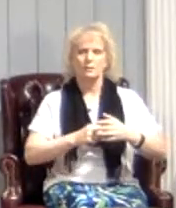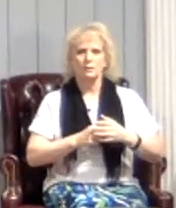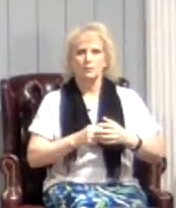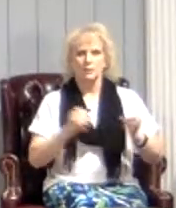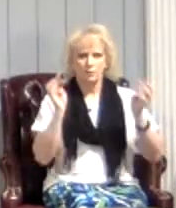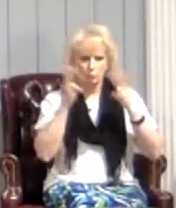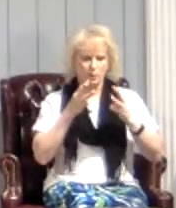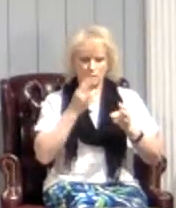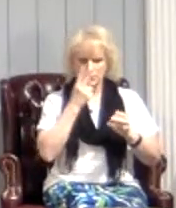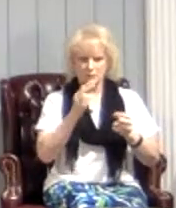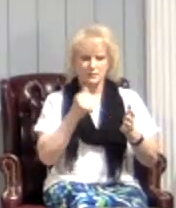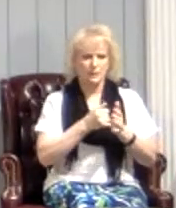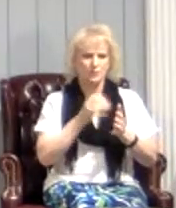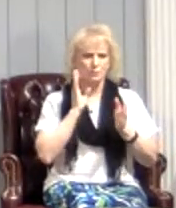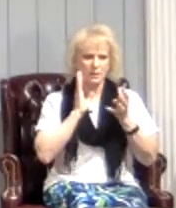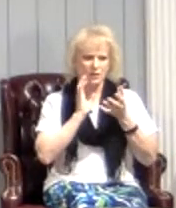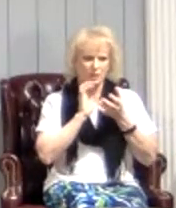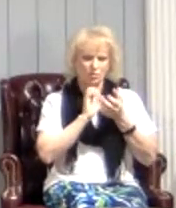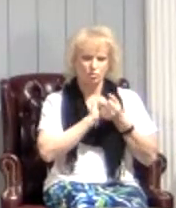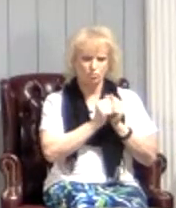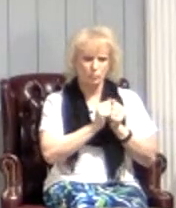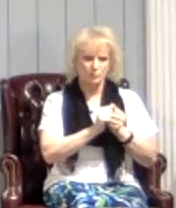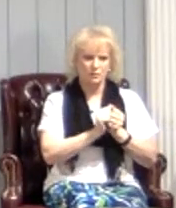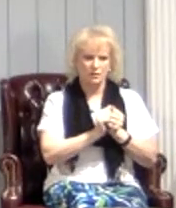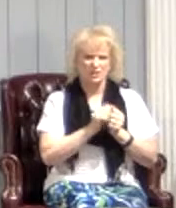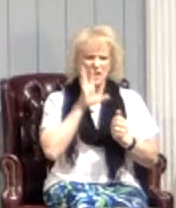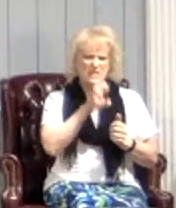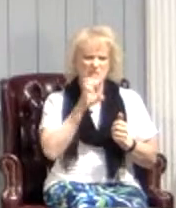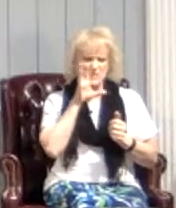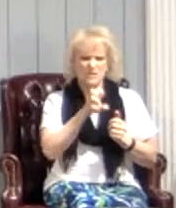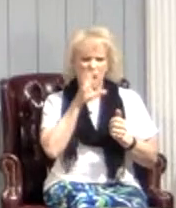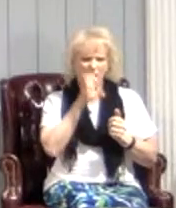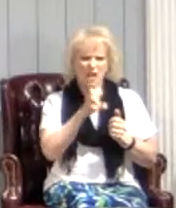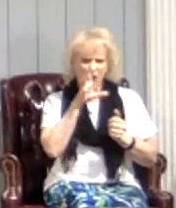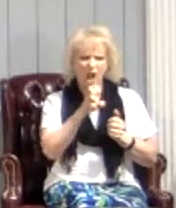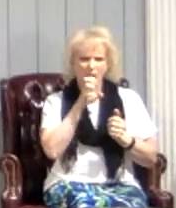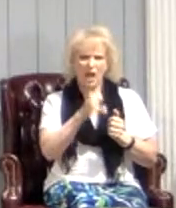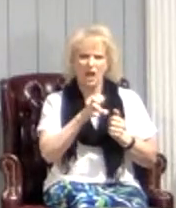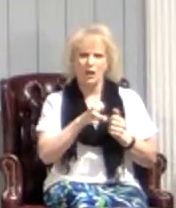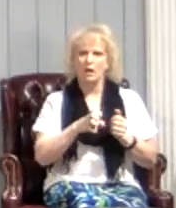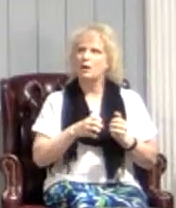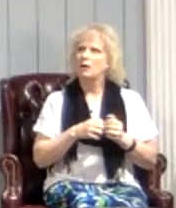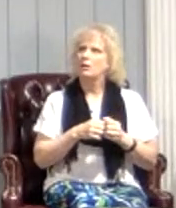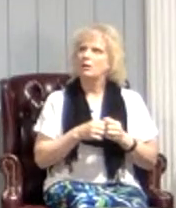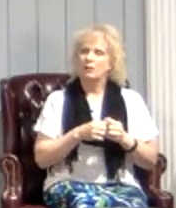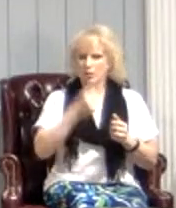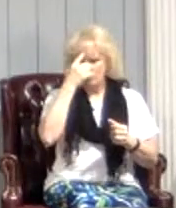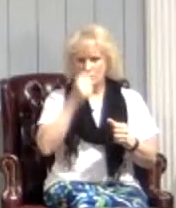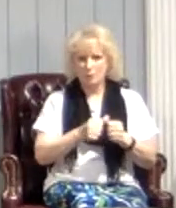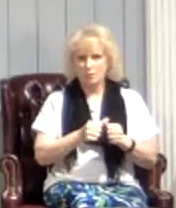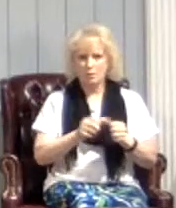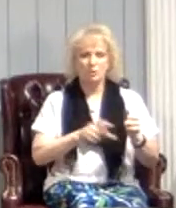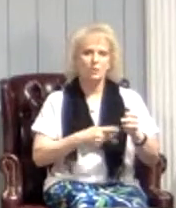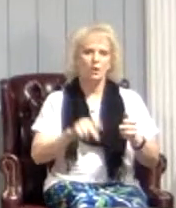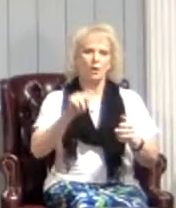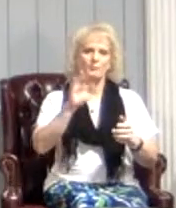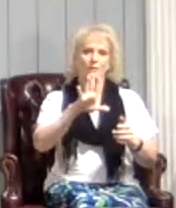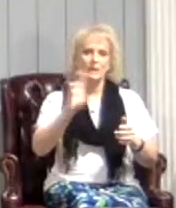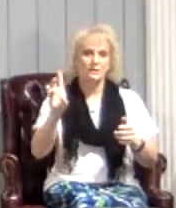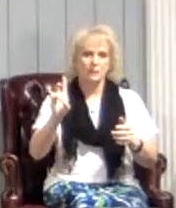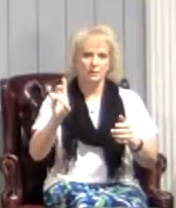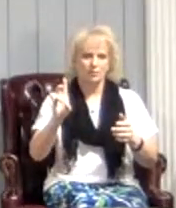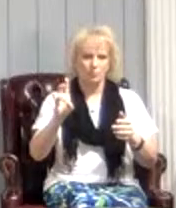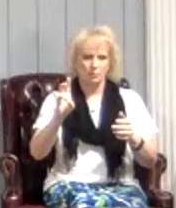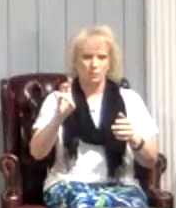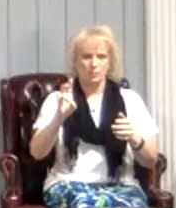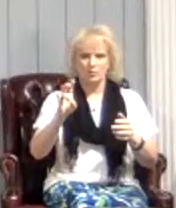shall see it and be grieved. He shall gnash with his teeth and melt away. The desire of the wicked shall perish. Remember in Psalm 57, where he says that he's